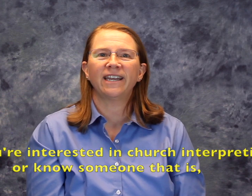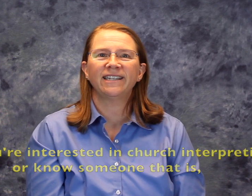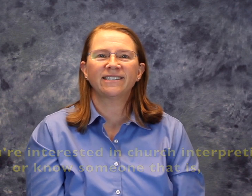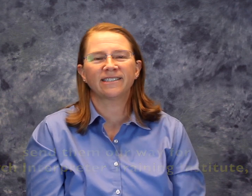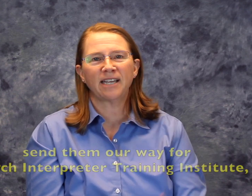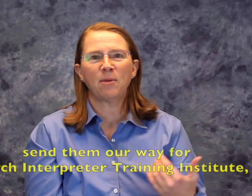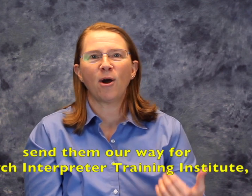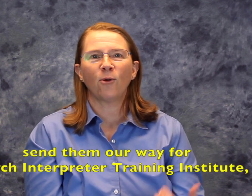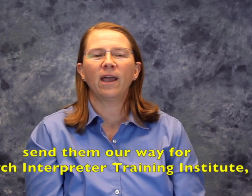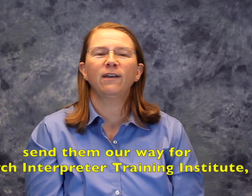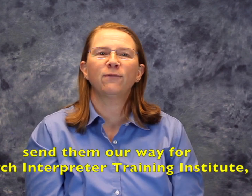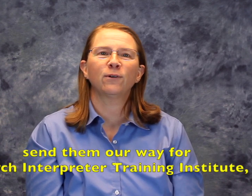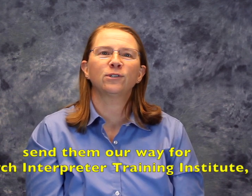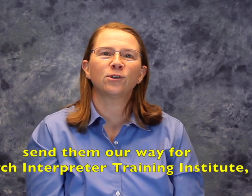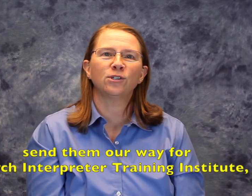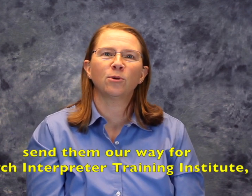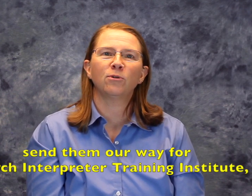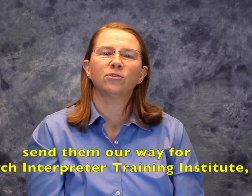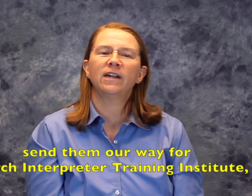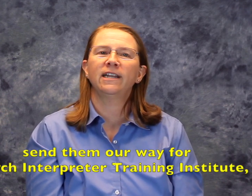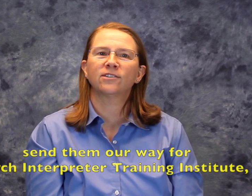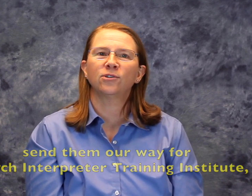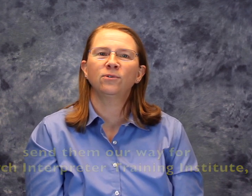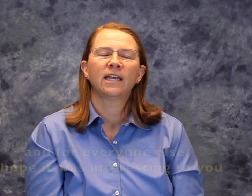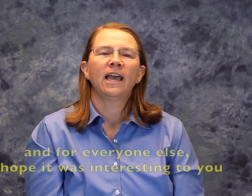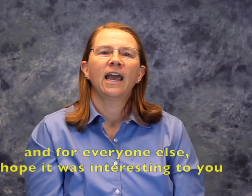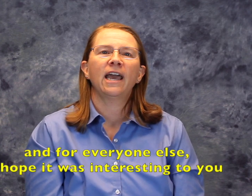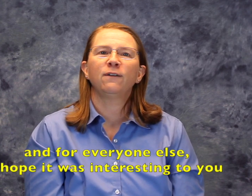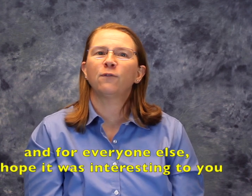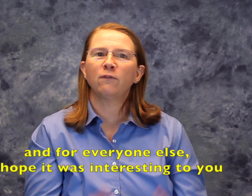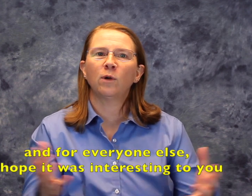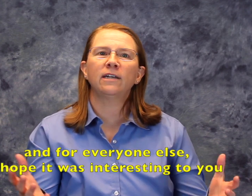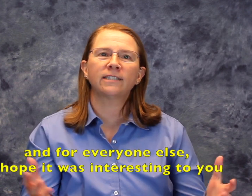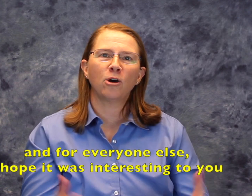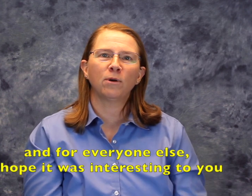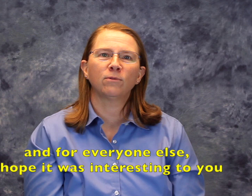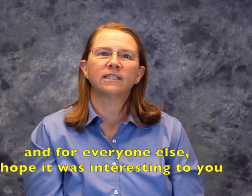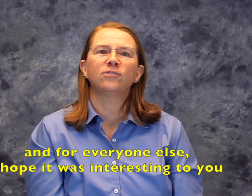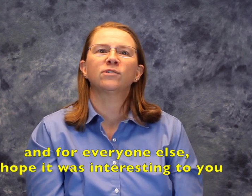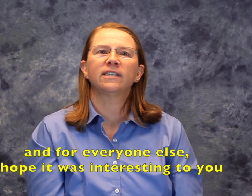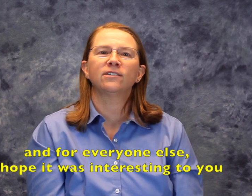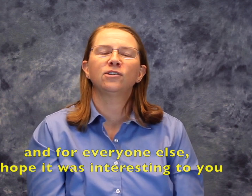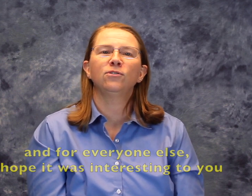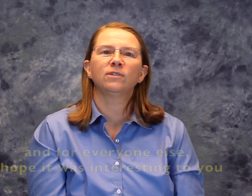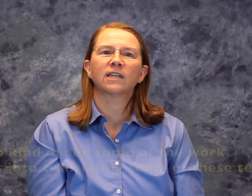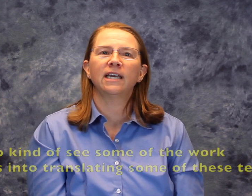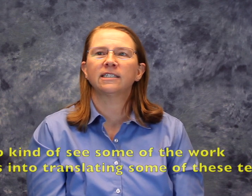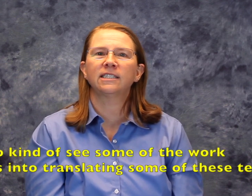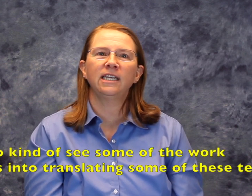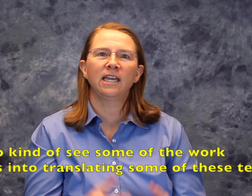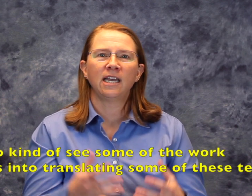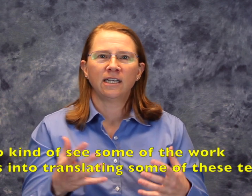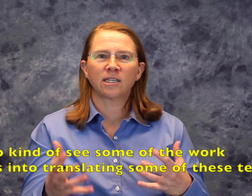is, send them our way for Church Interpreter Training Institute. And for everyone else, I hope it was interesting to you to kind of see some of the